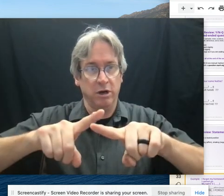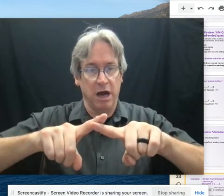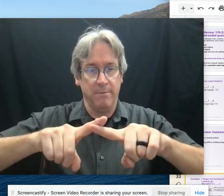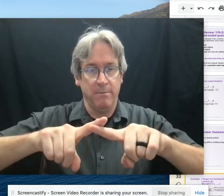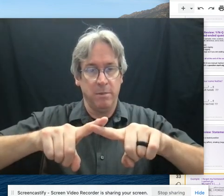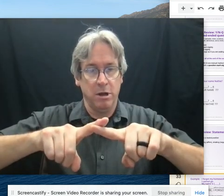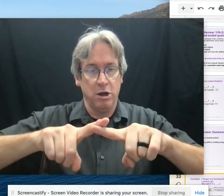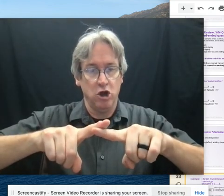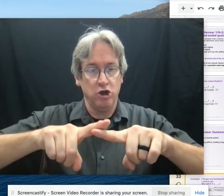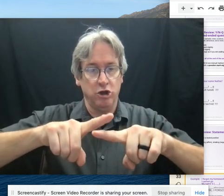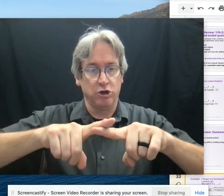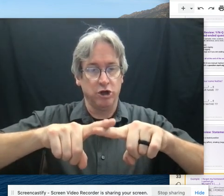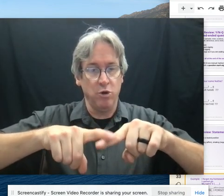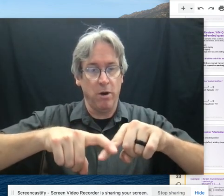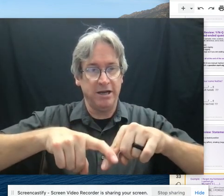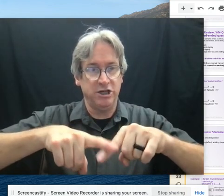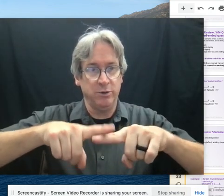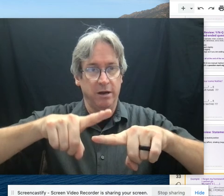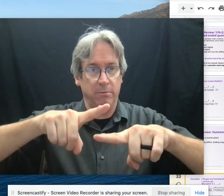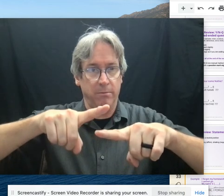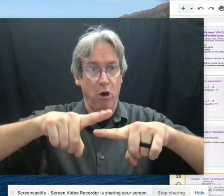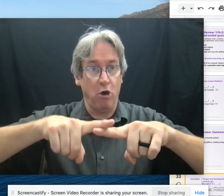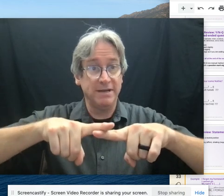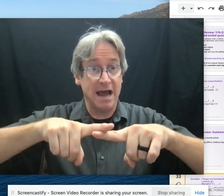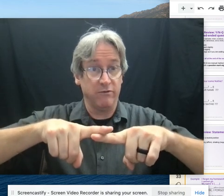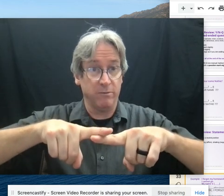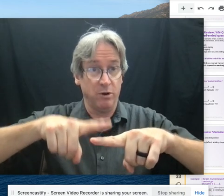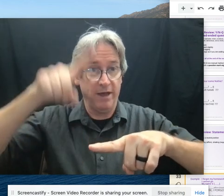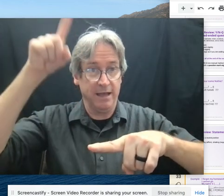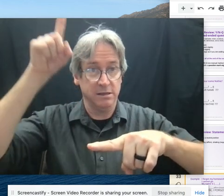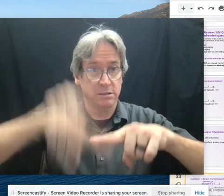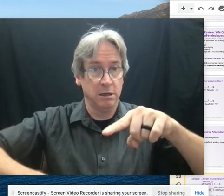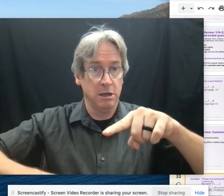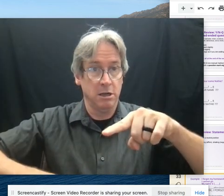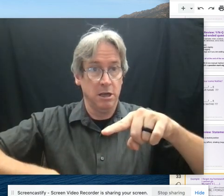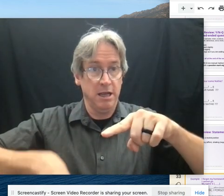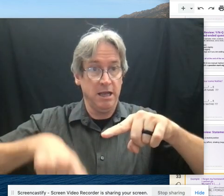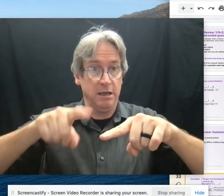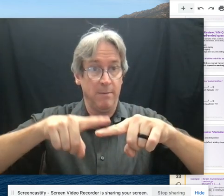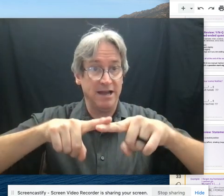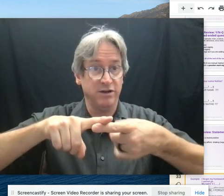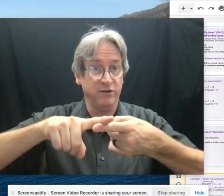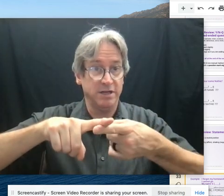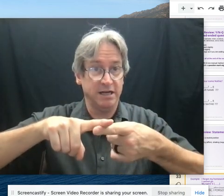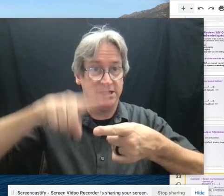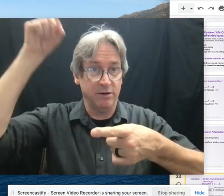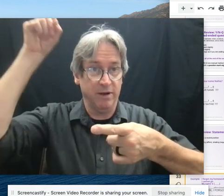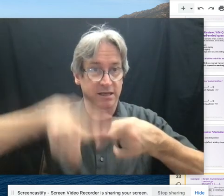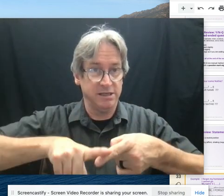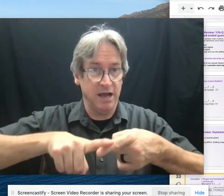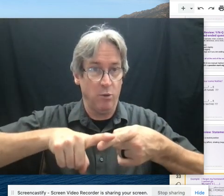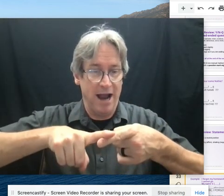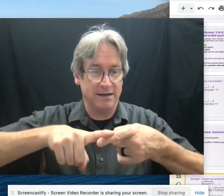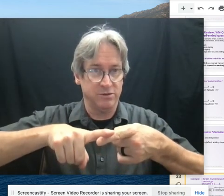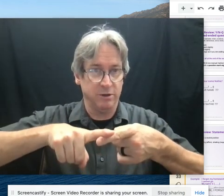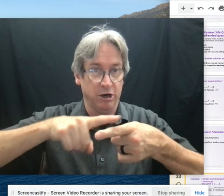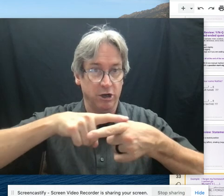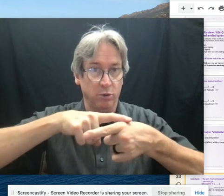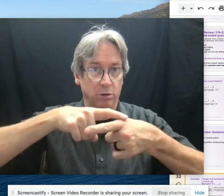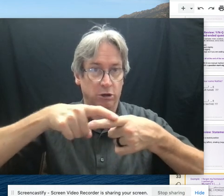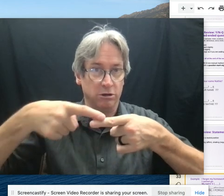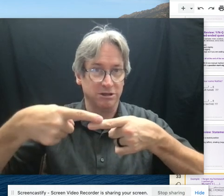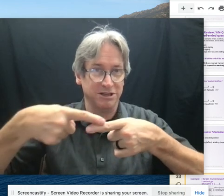You're going to want to do it palm down for both hands. Imagine if you did it sideways and whacked this